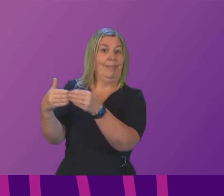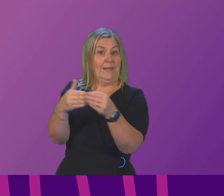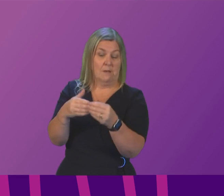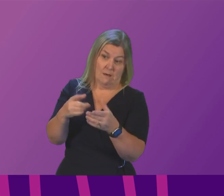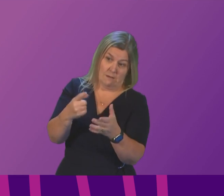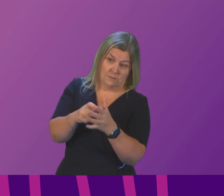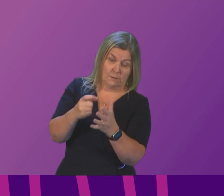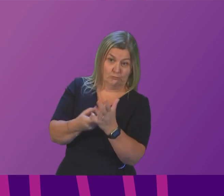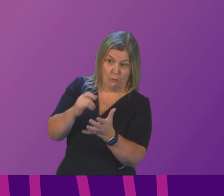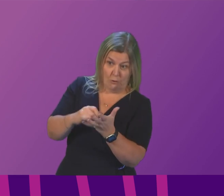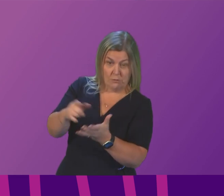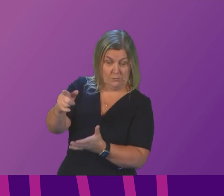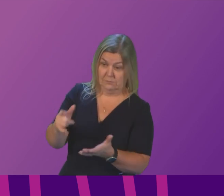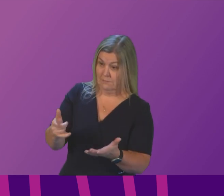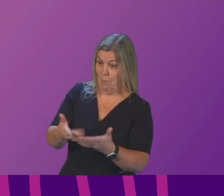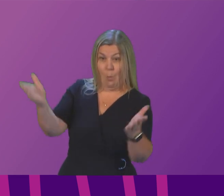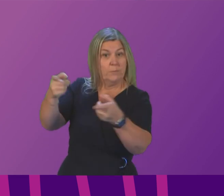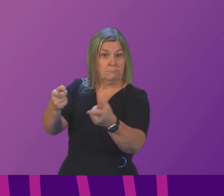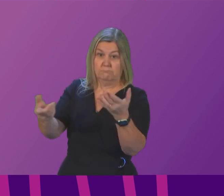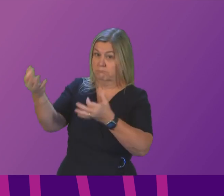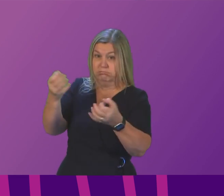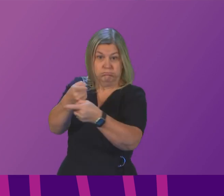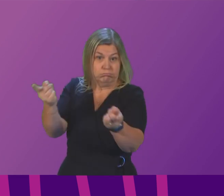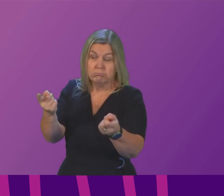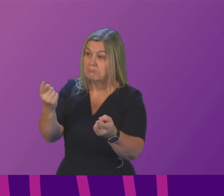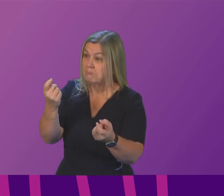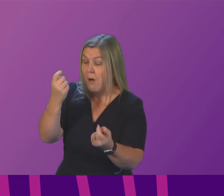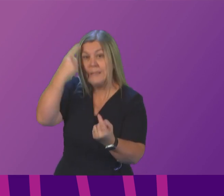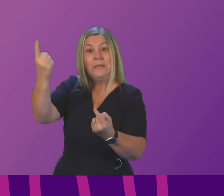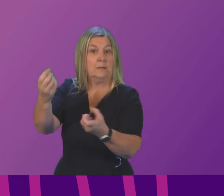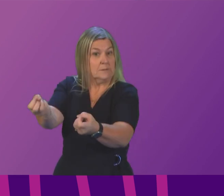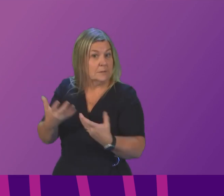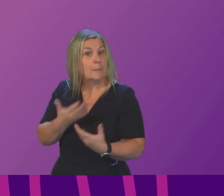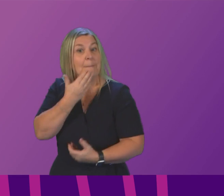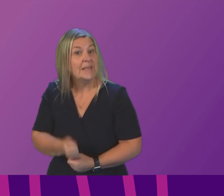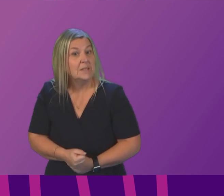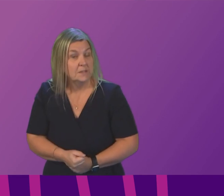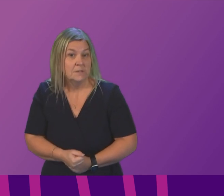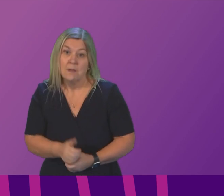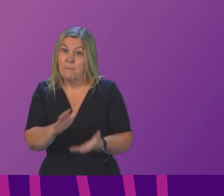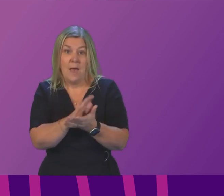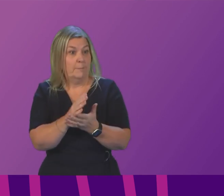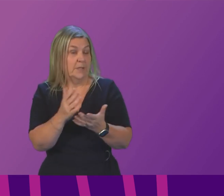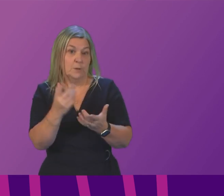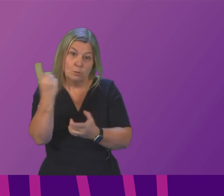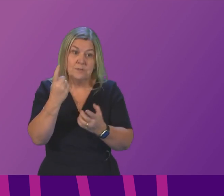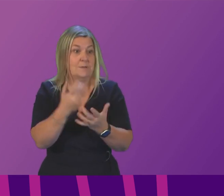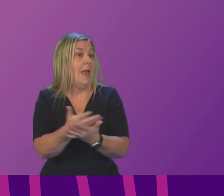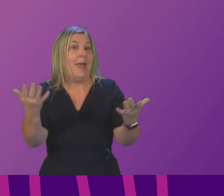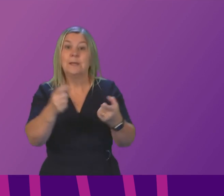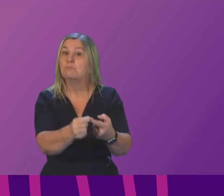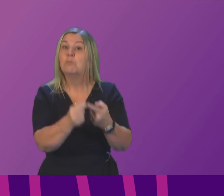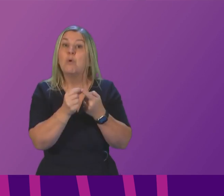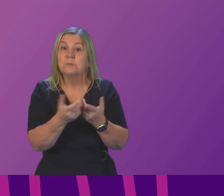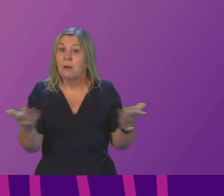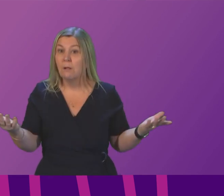am open to suggestions, including, of course, as I have said many times in the chamber before, considering the wider proposals that have been put forward in the proposal